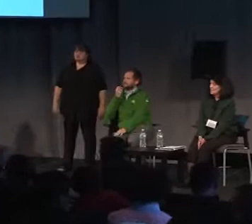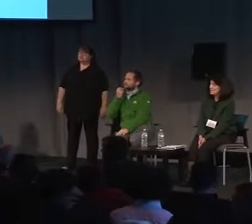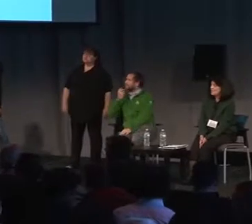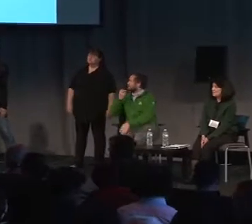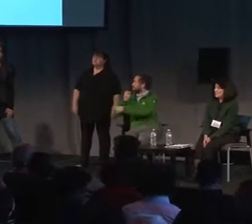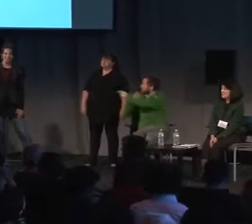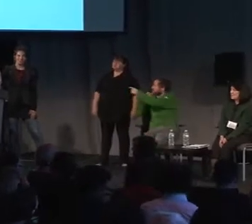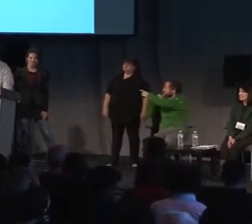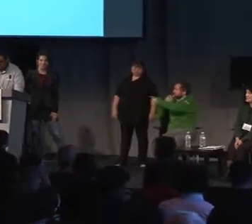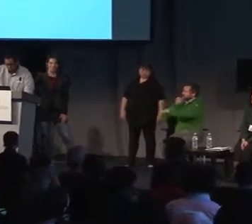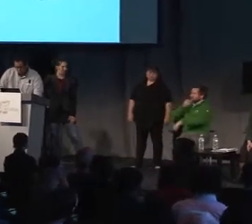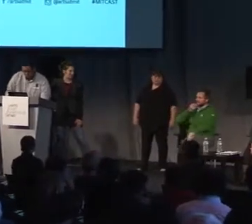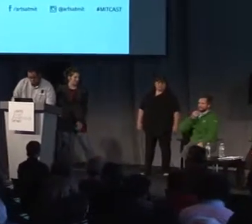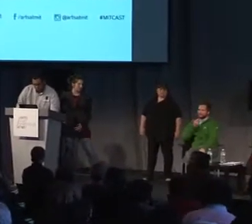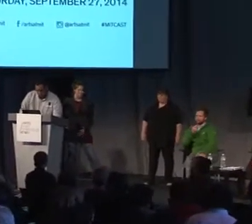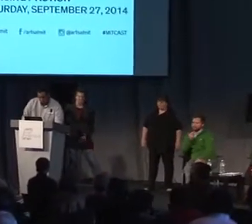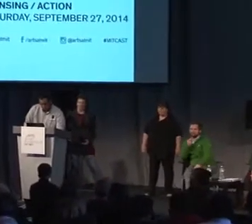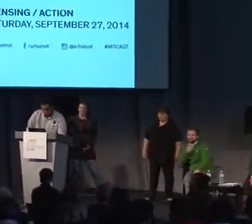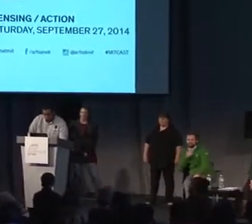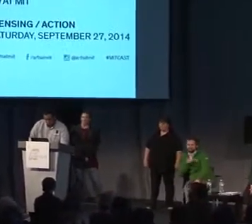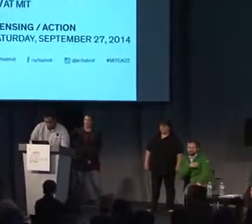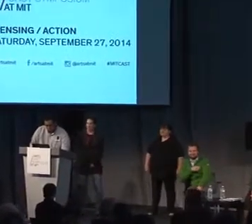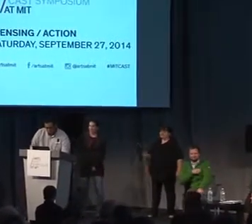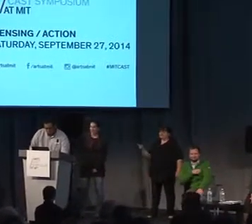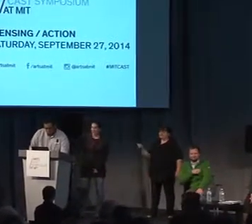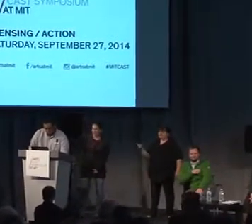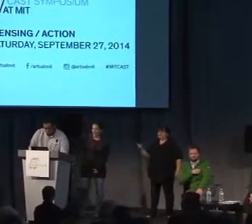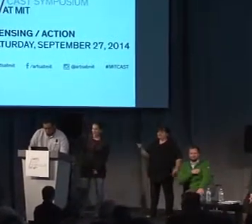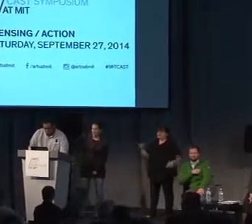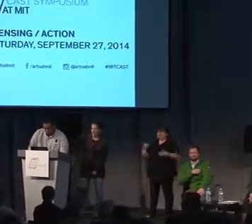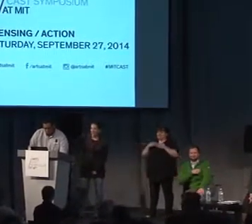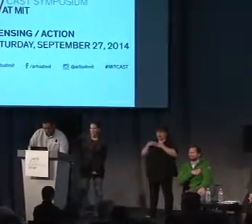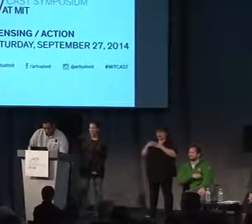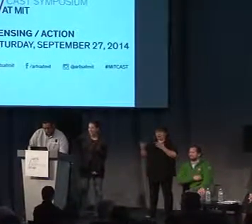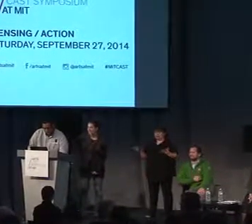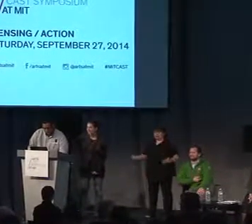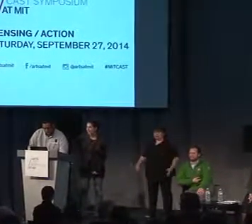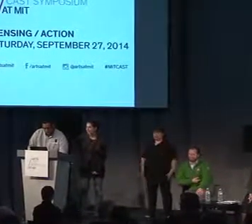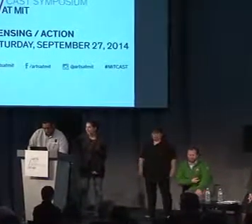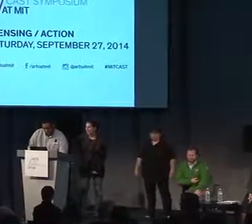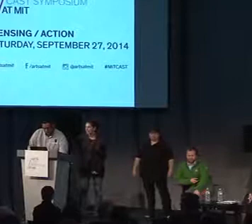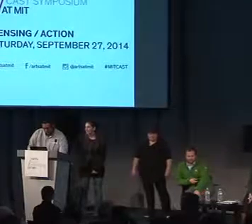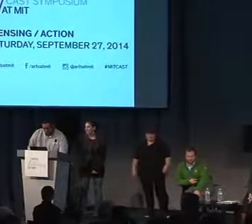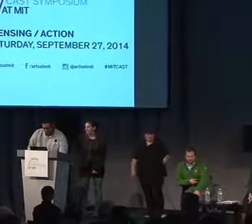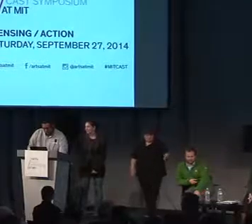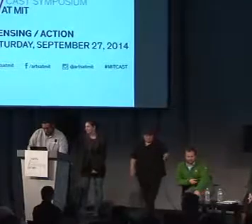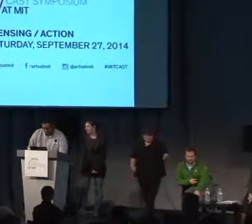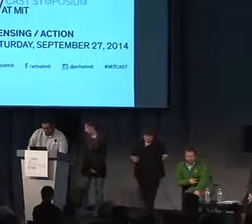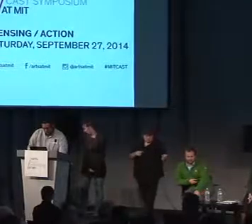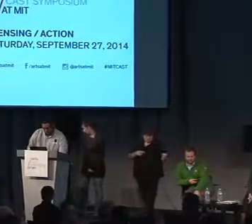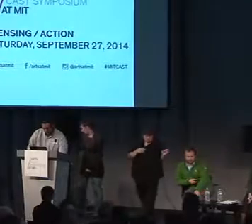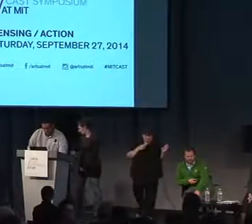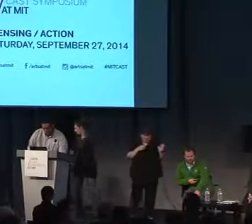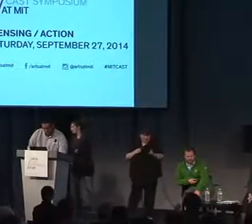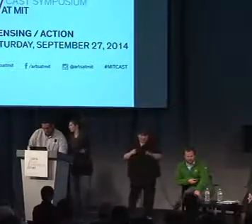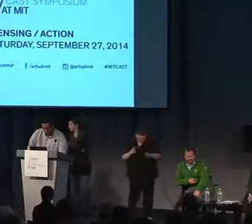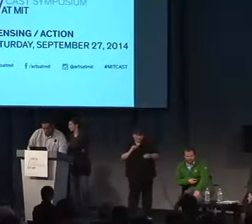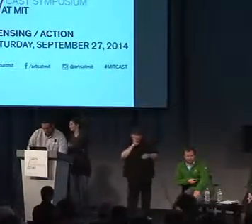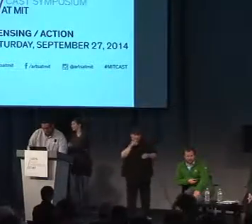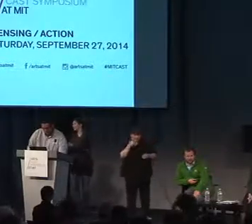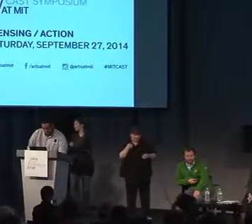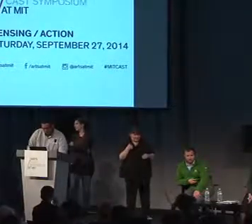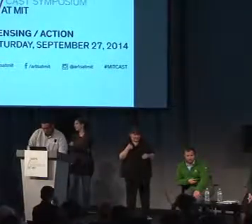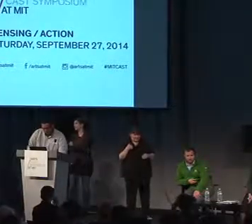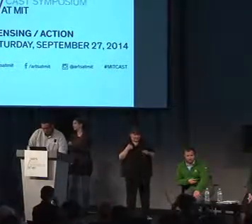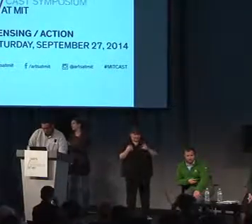somebody. She's the moderator. Sorry. Yes. Question. What degree do you plan or have you done where you're actually getting feedback